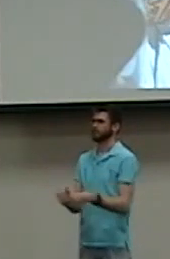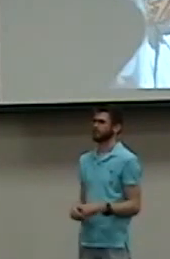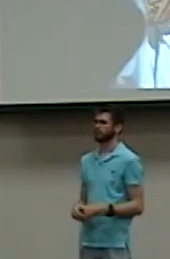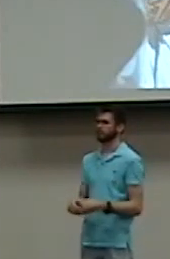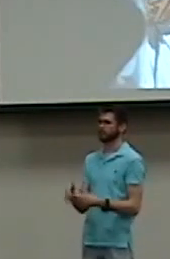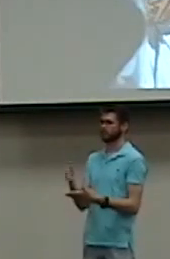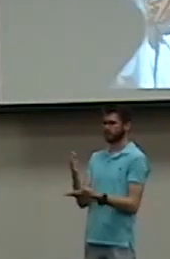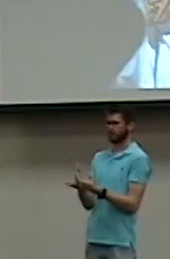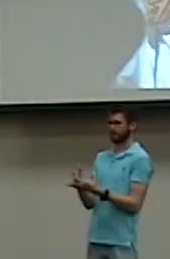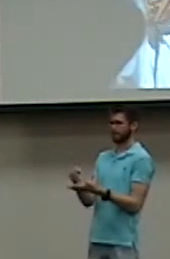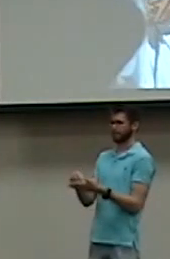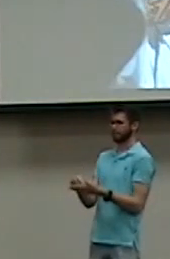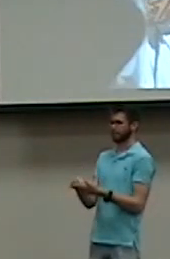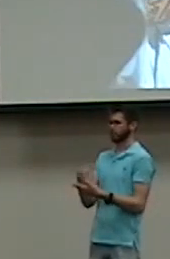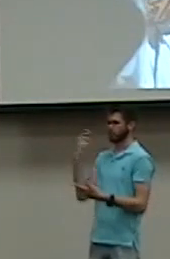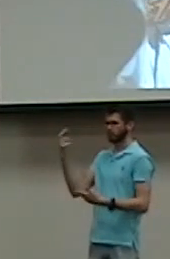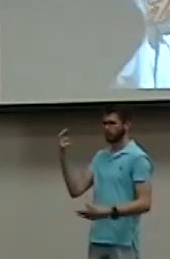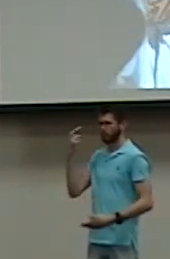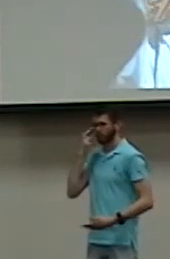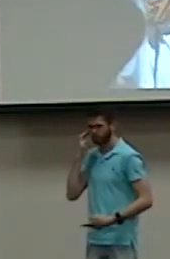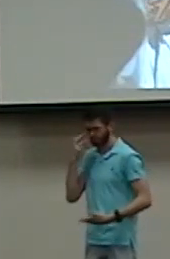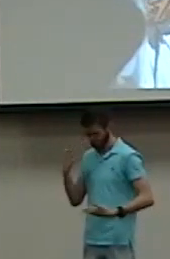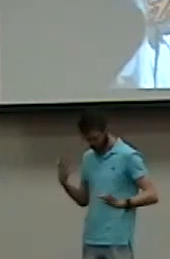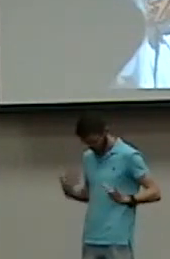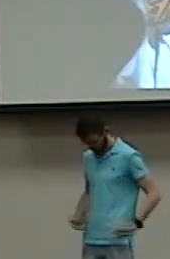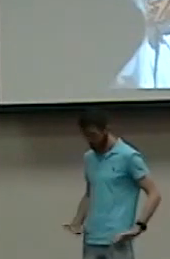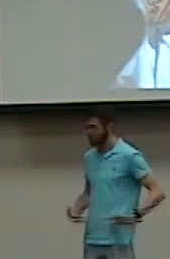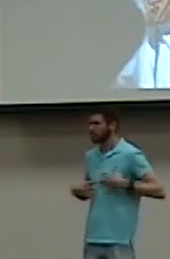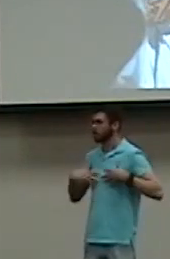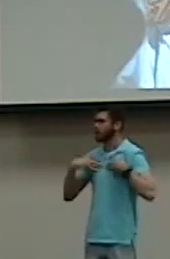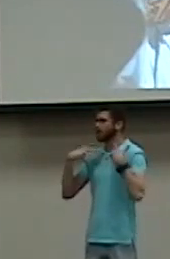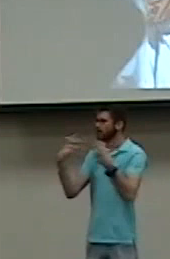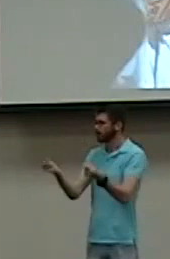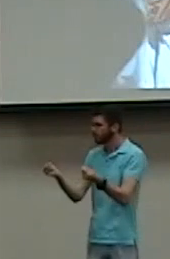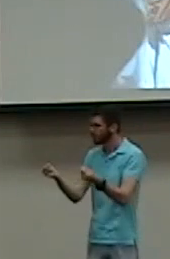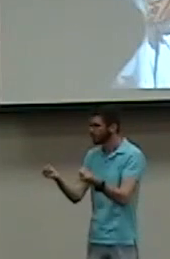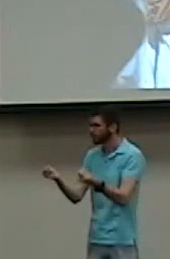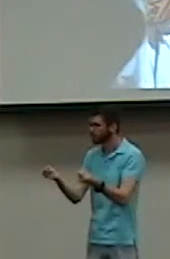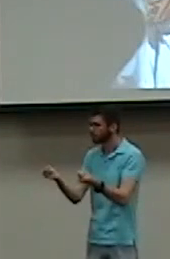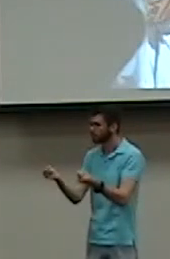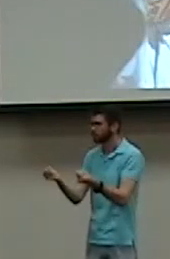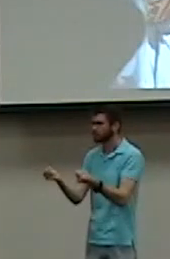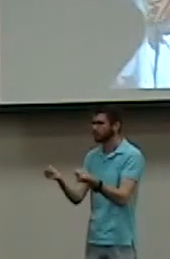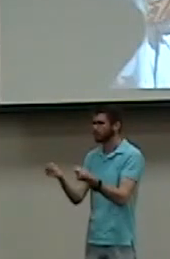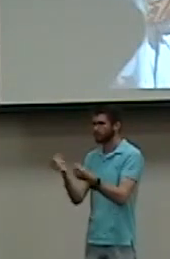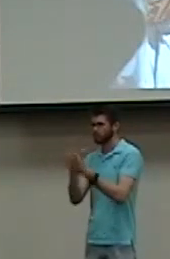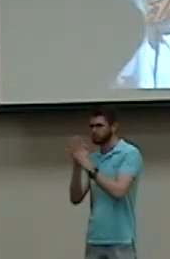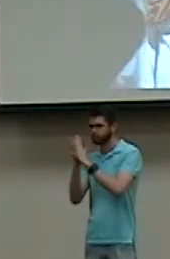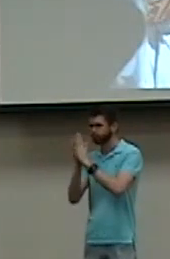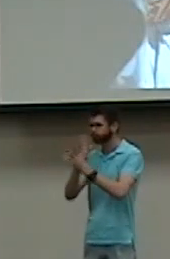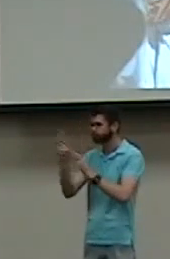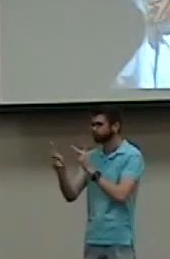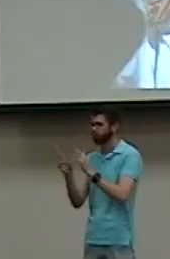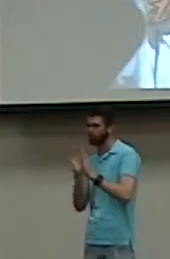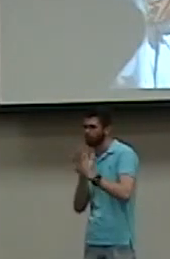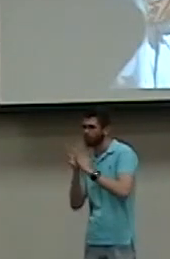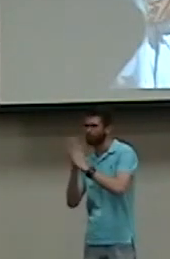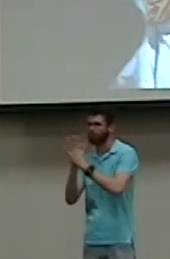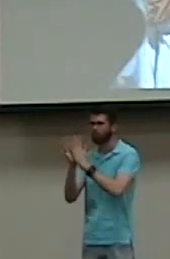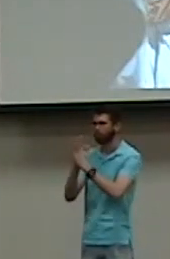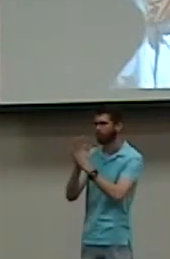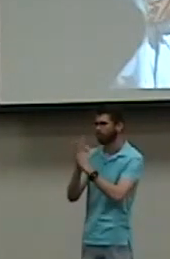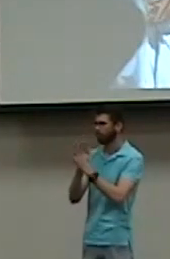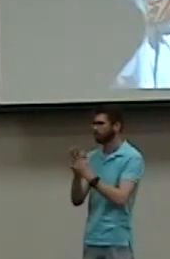stops. She realizes that she has been healed, while the crowd goes by her like a flood of people,